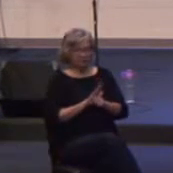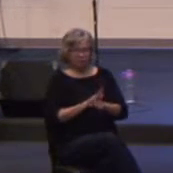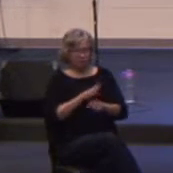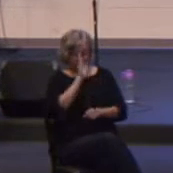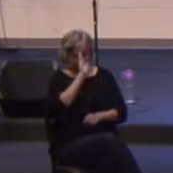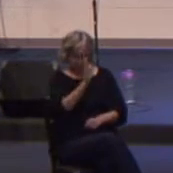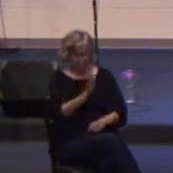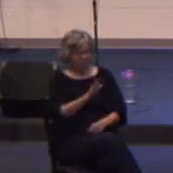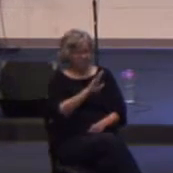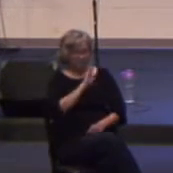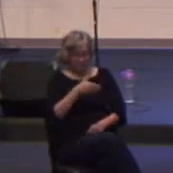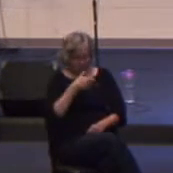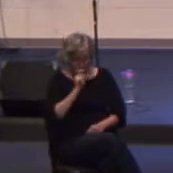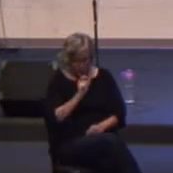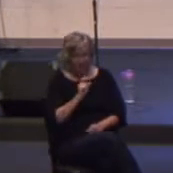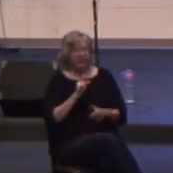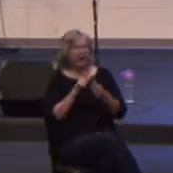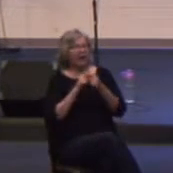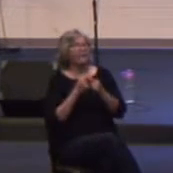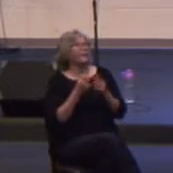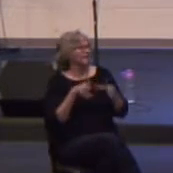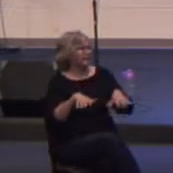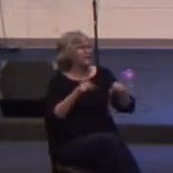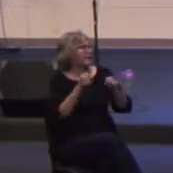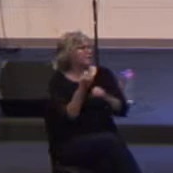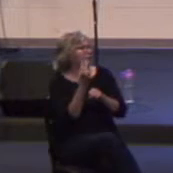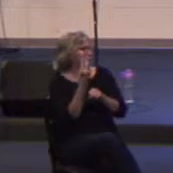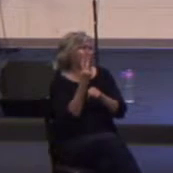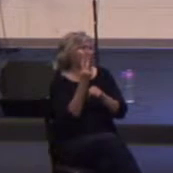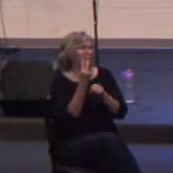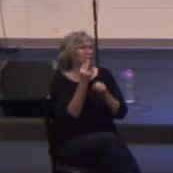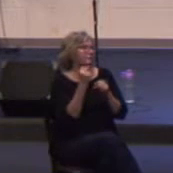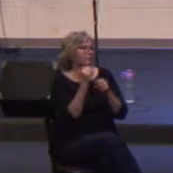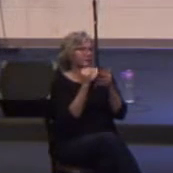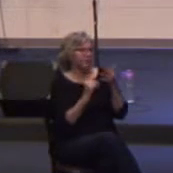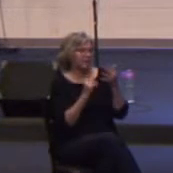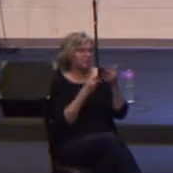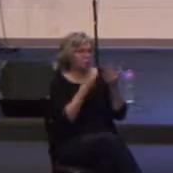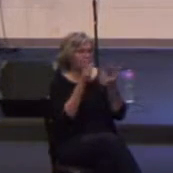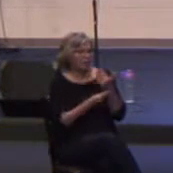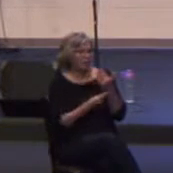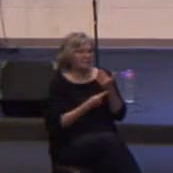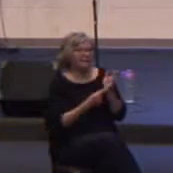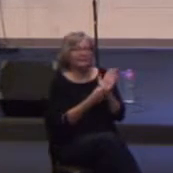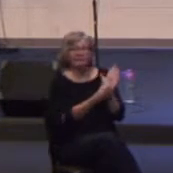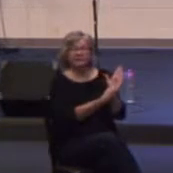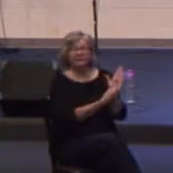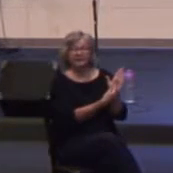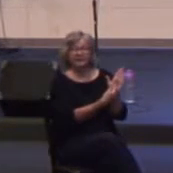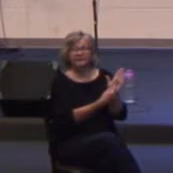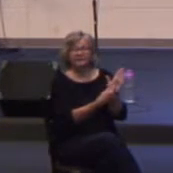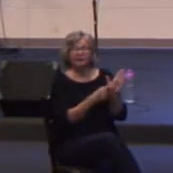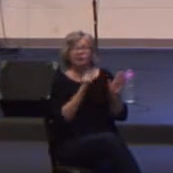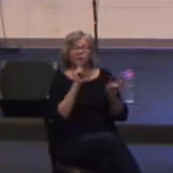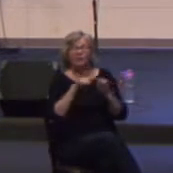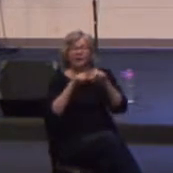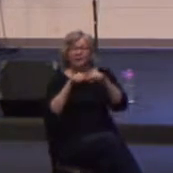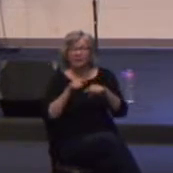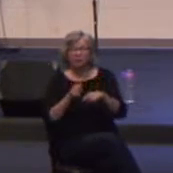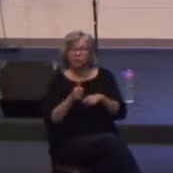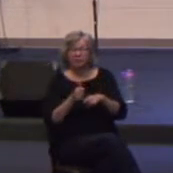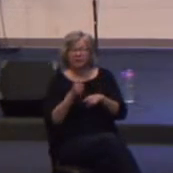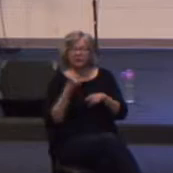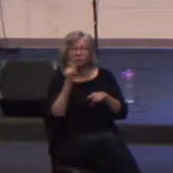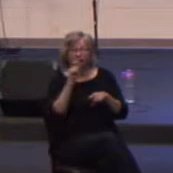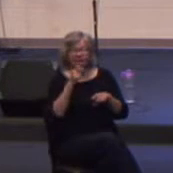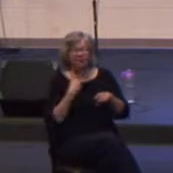always recognize you don't have what it takes yourself. There's a higher power you have to look to. They make that commitment to be dry. The fact that they made a